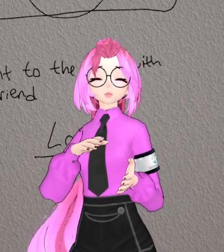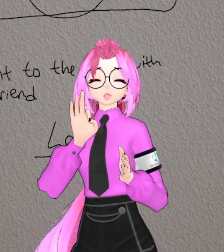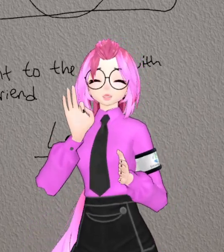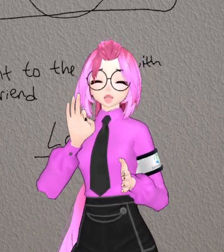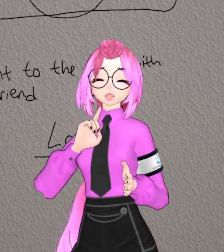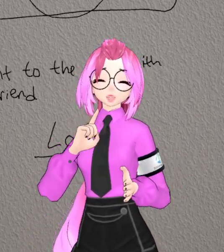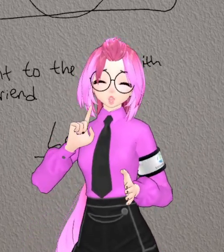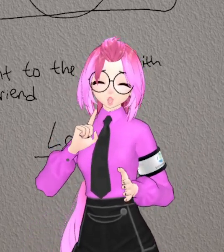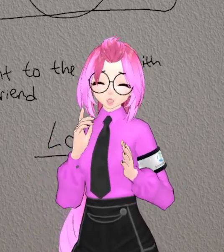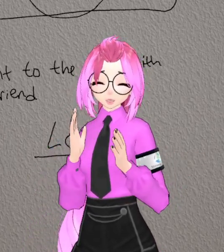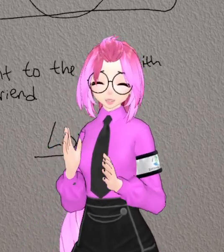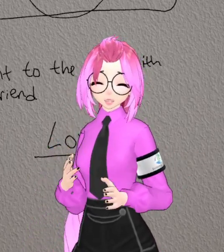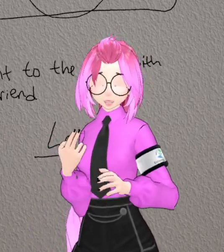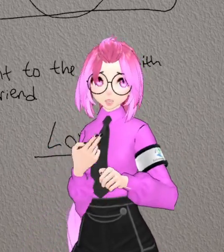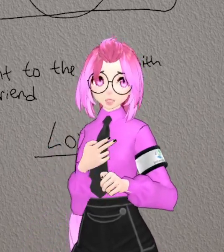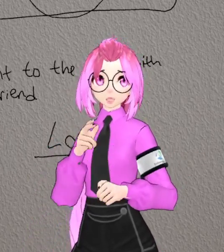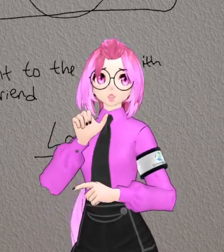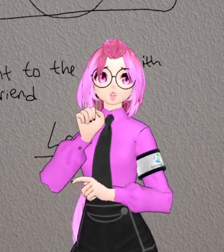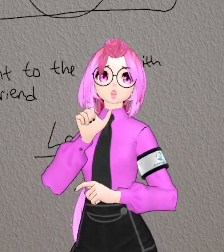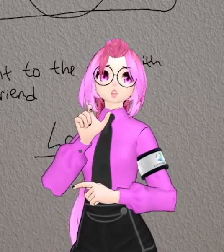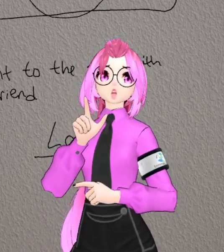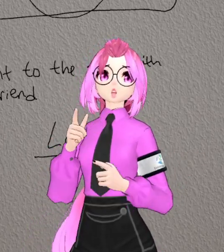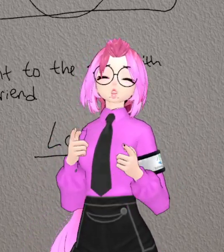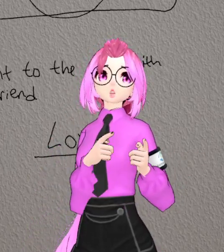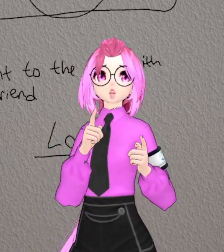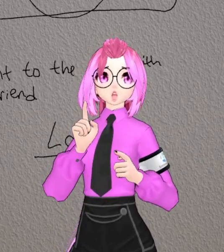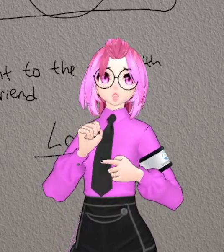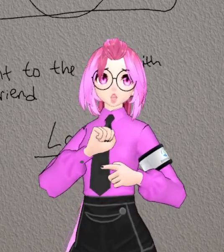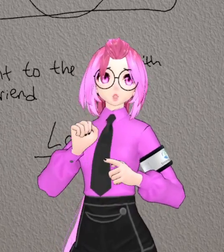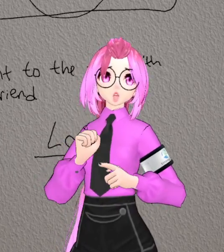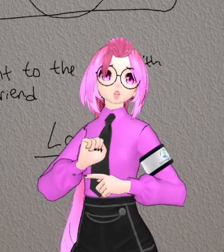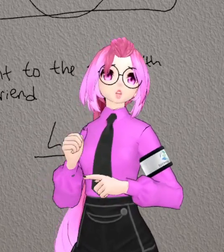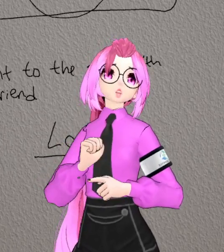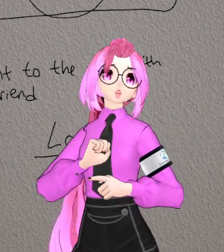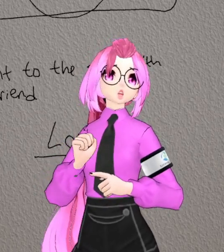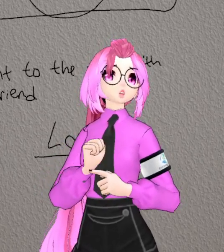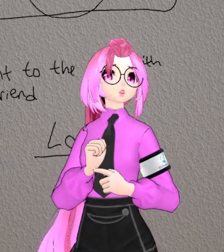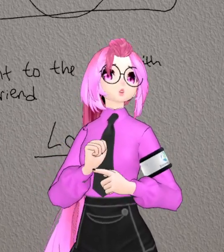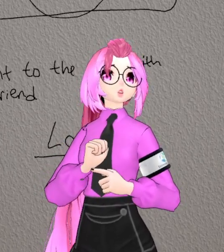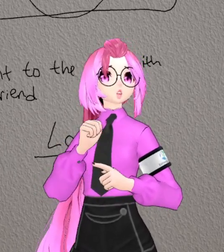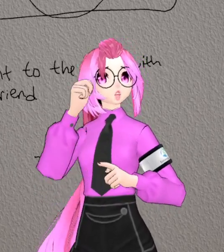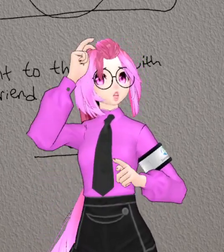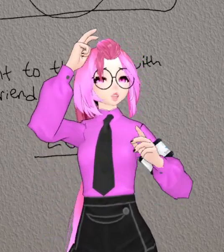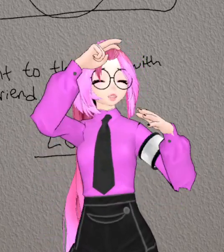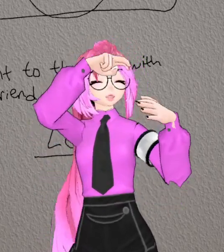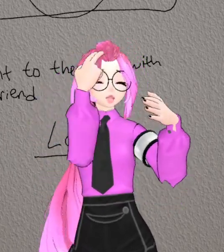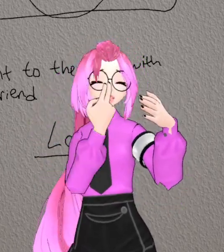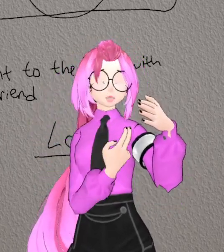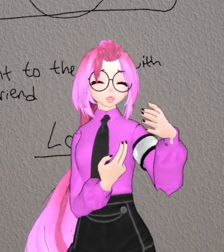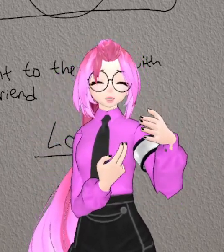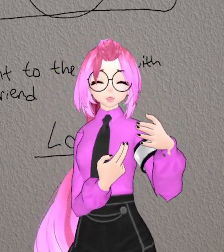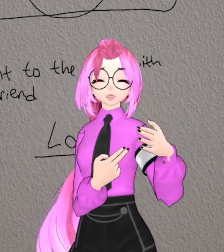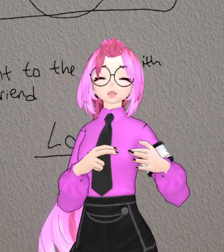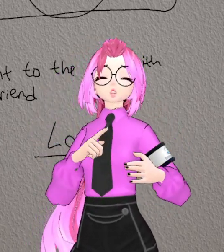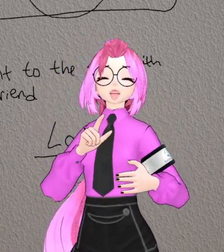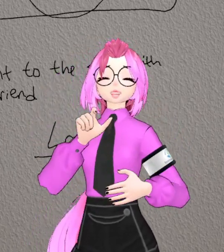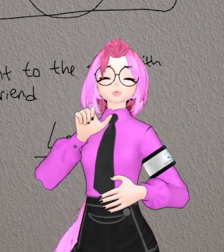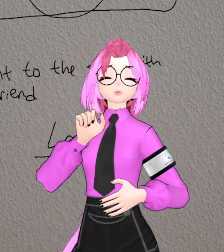or find a deaf person who uses ASL grammar and asking to practice with them and get into that mindset and immerse yourself